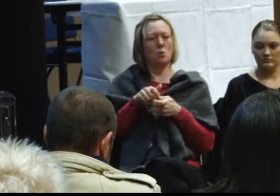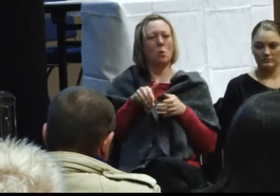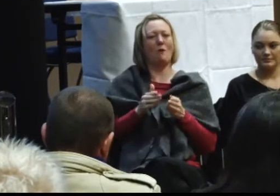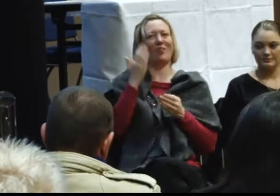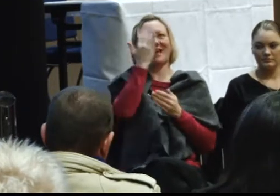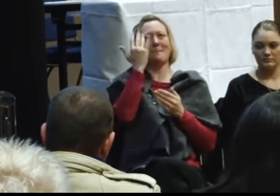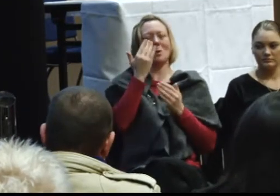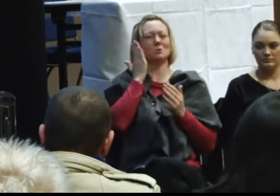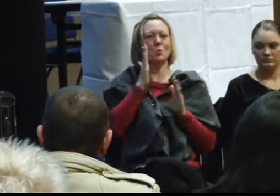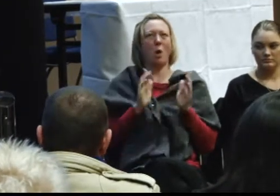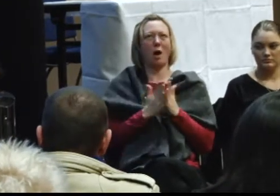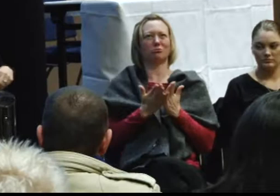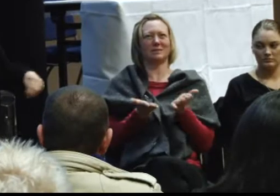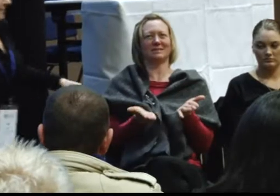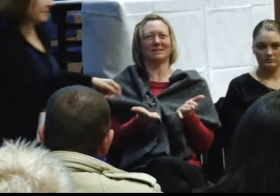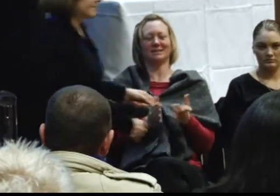about.